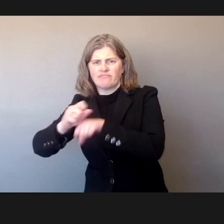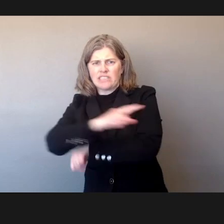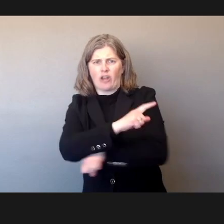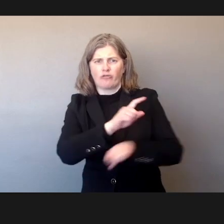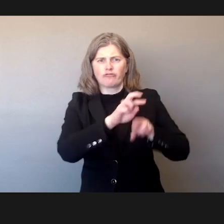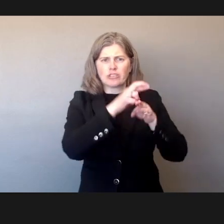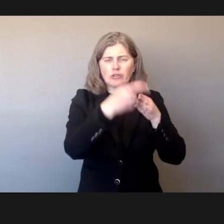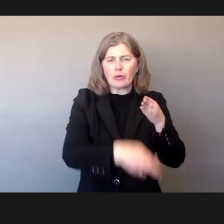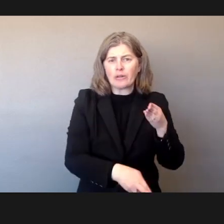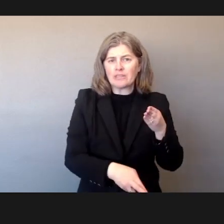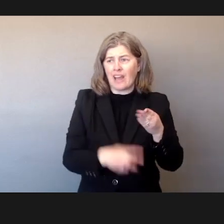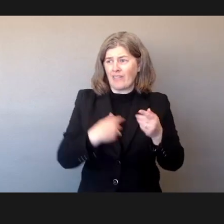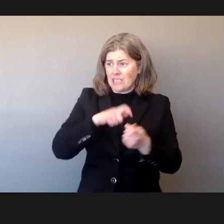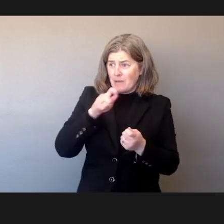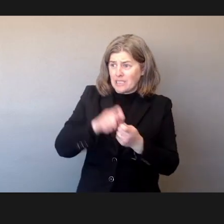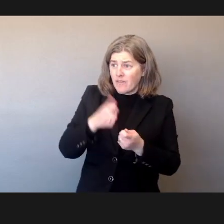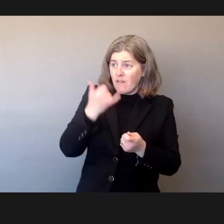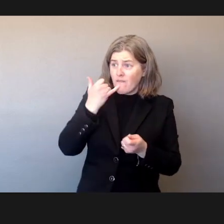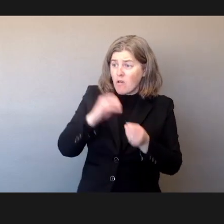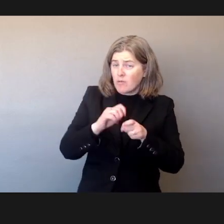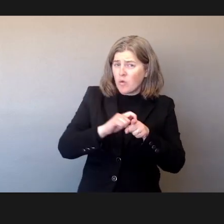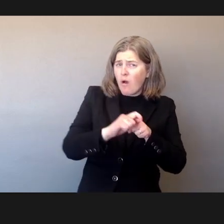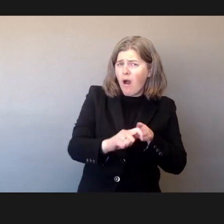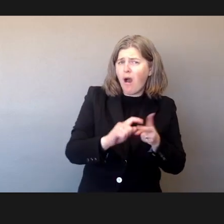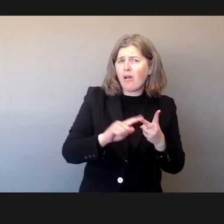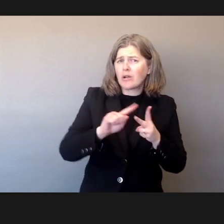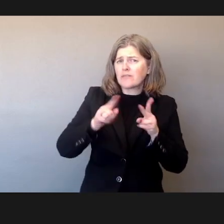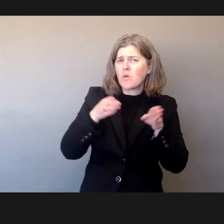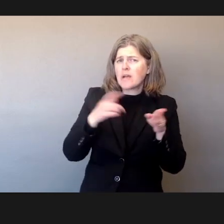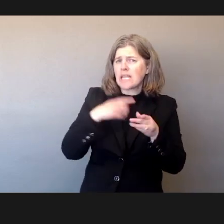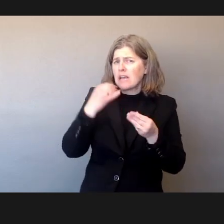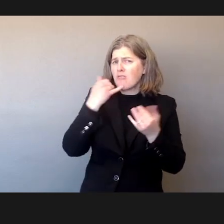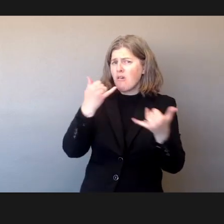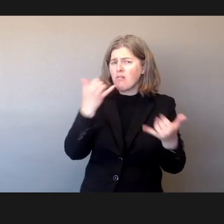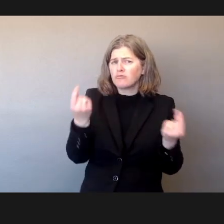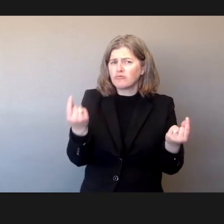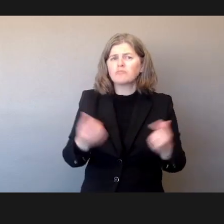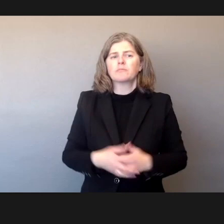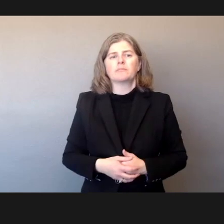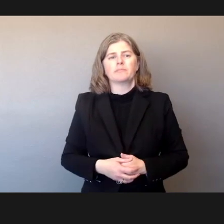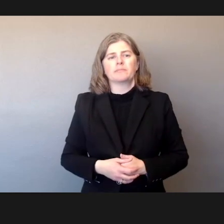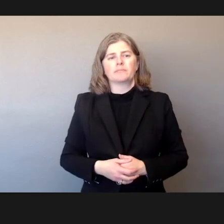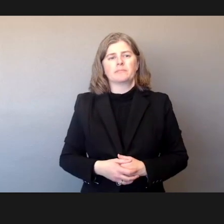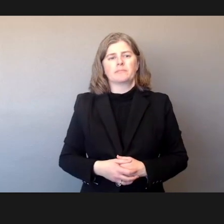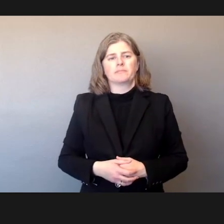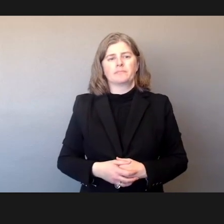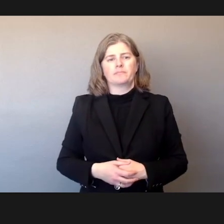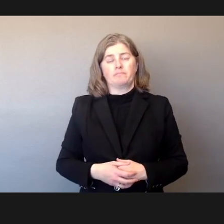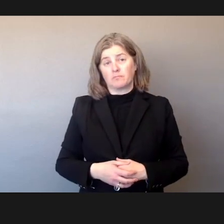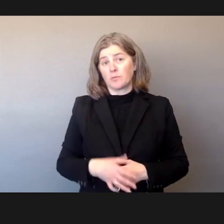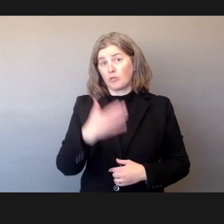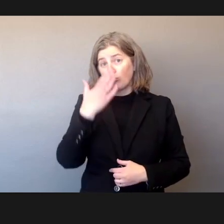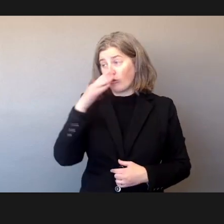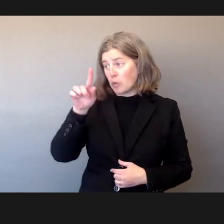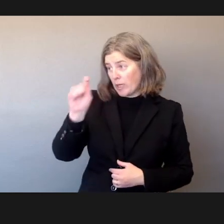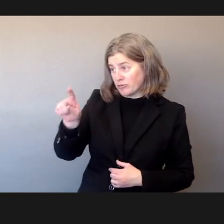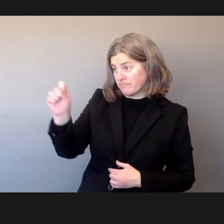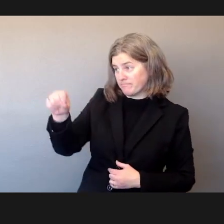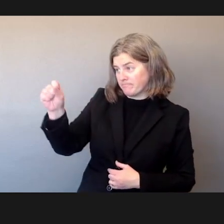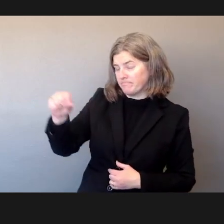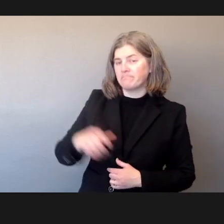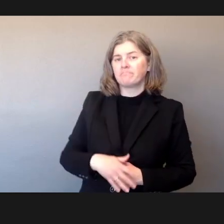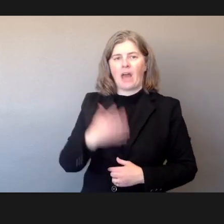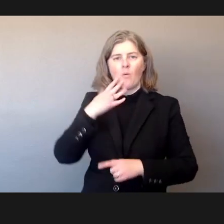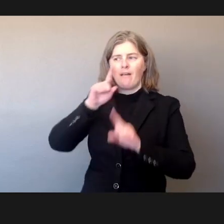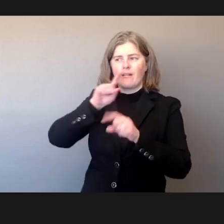in? Is there like a specific number to call or other ways they can do that? Or Yeah, those are both great questions, and I'll